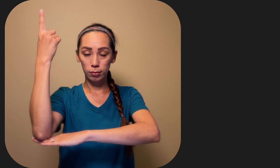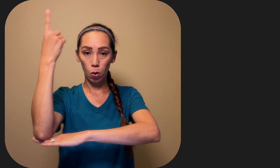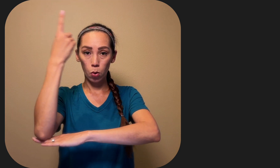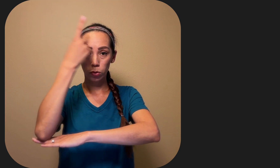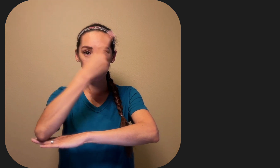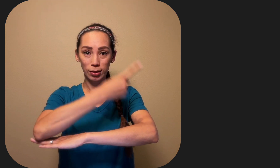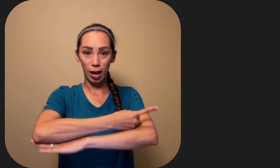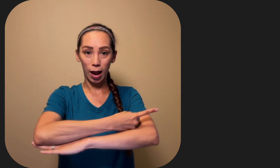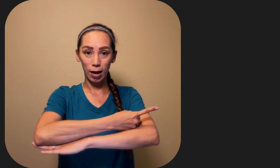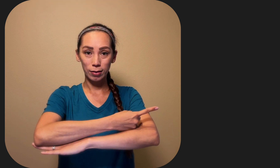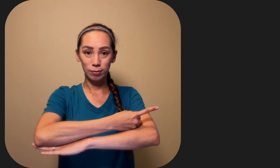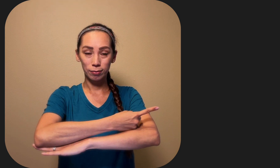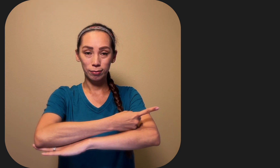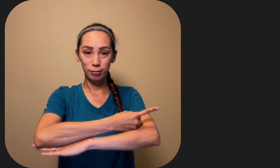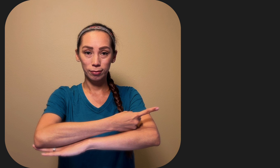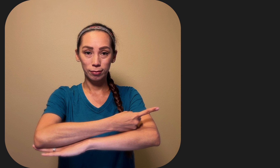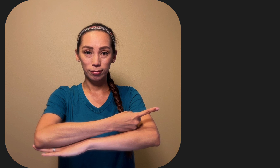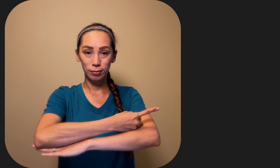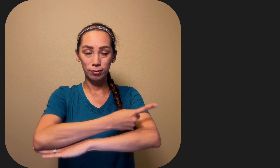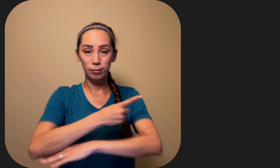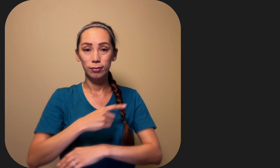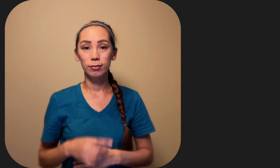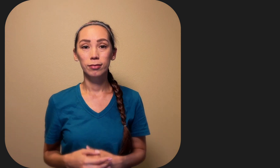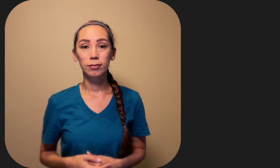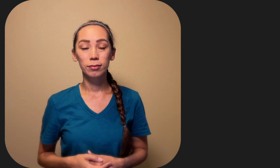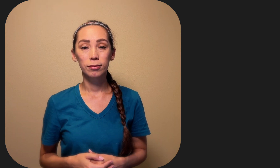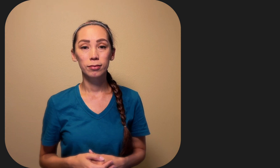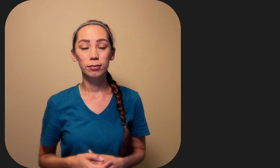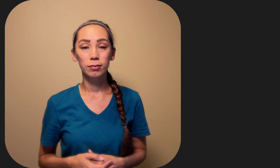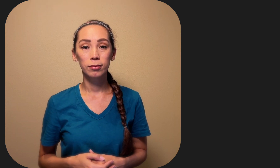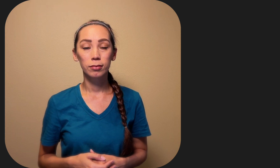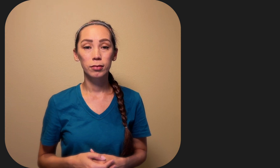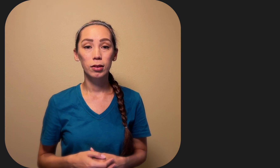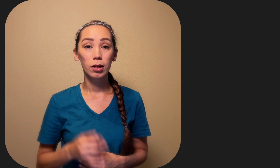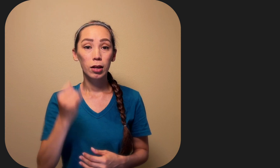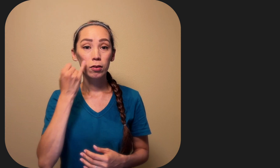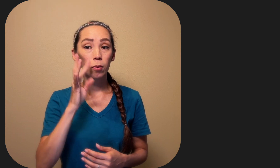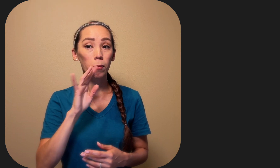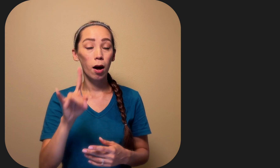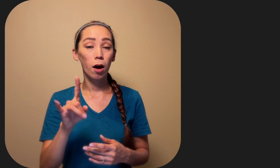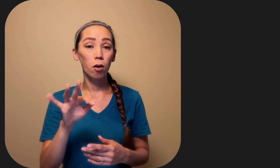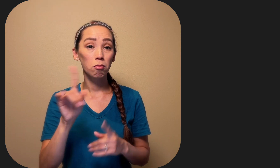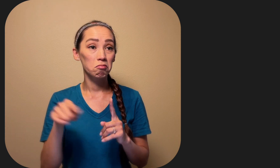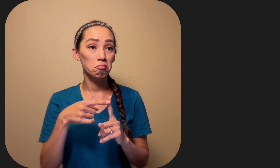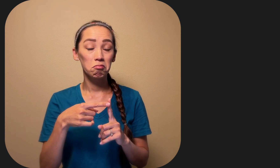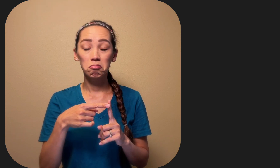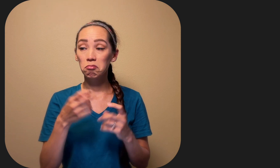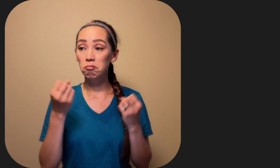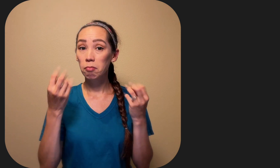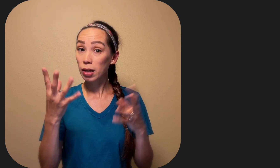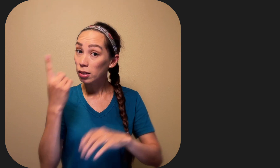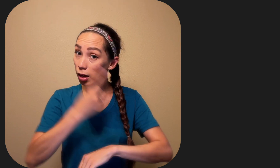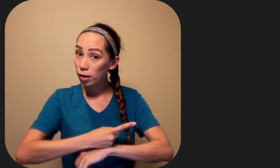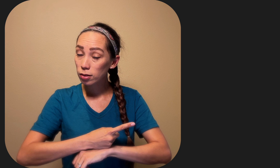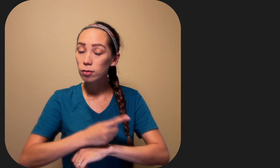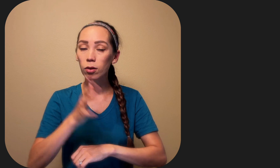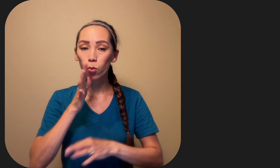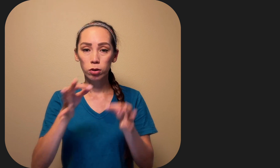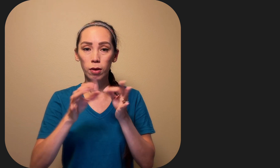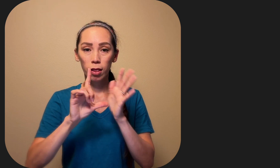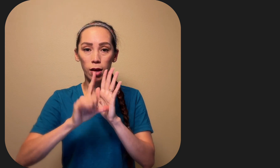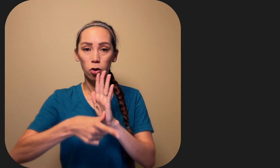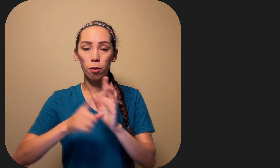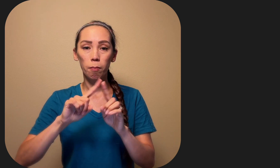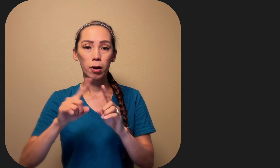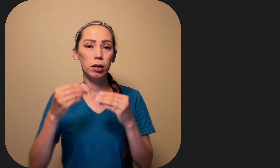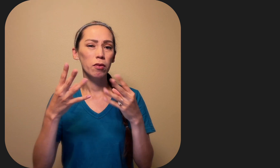and you're going to land it like this, day. If you're talking about multiple days, we'll get into that on